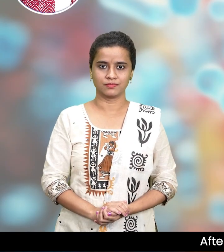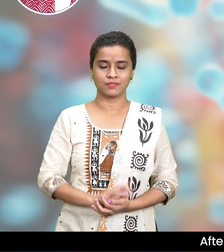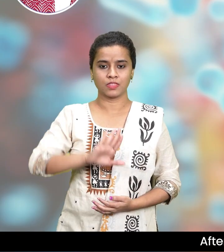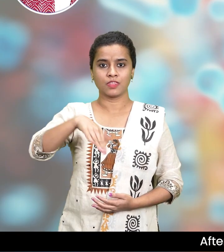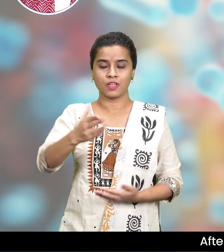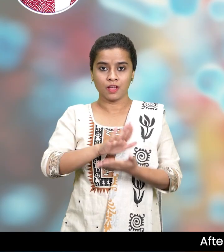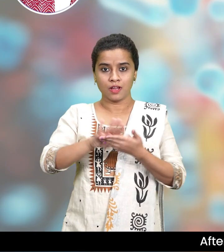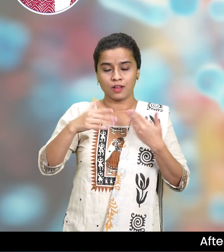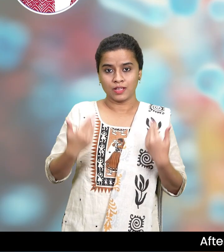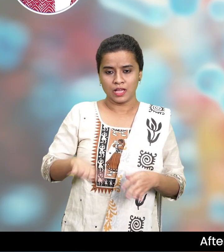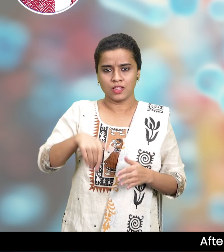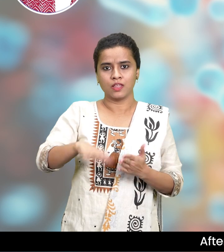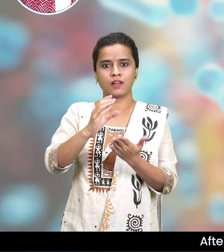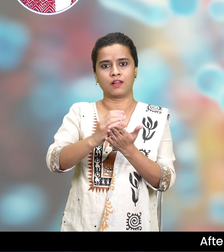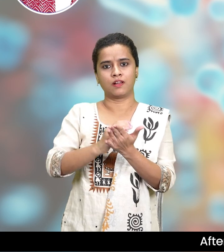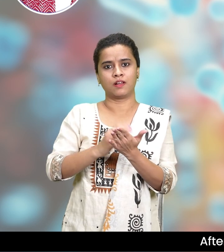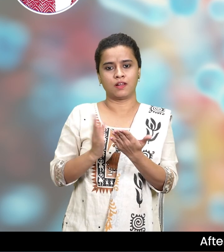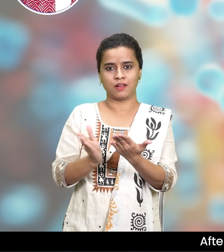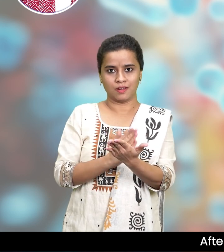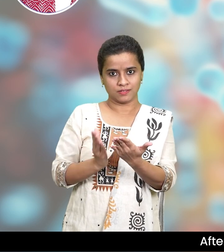After the completion of this lesson,